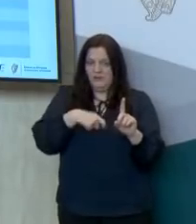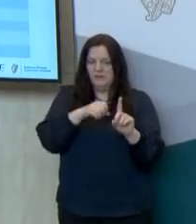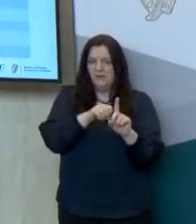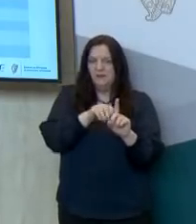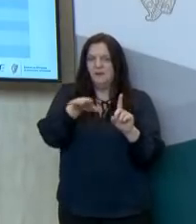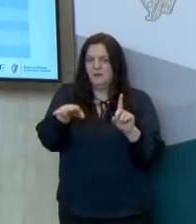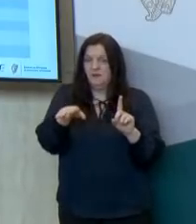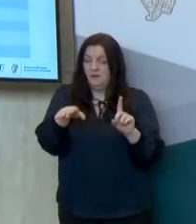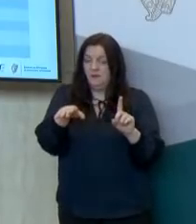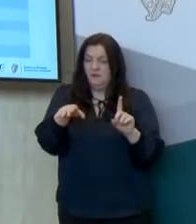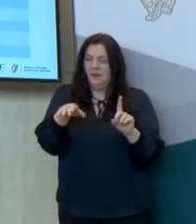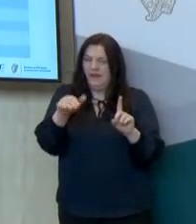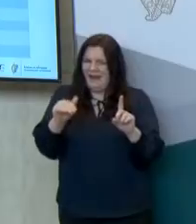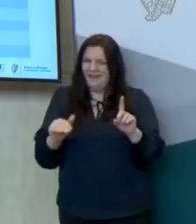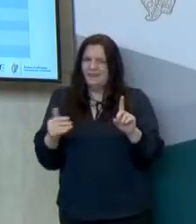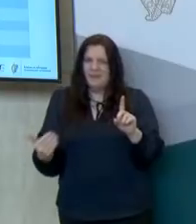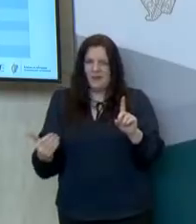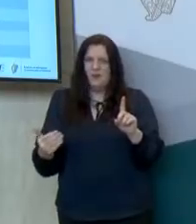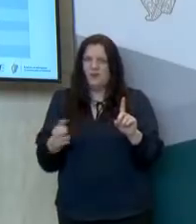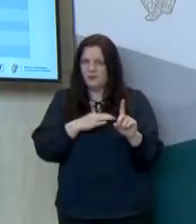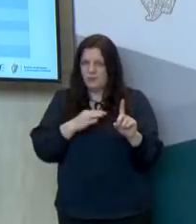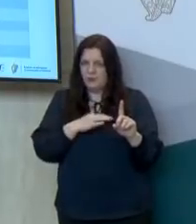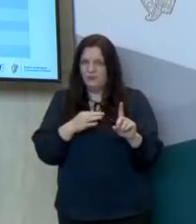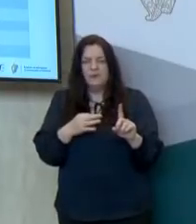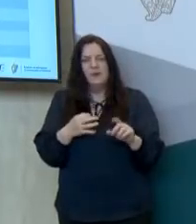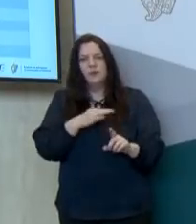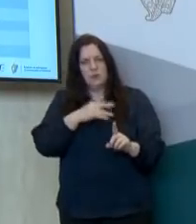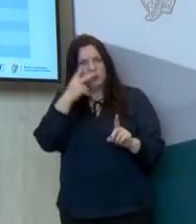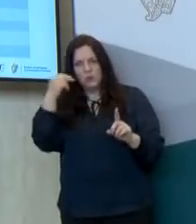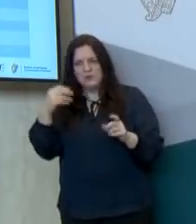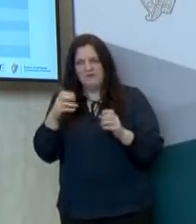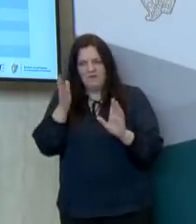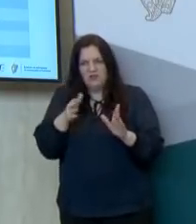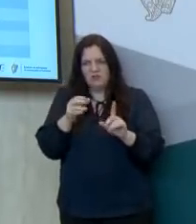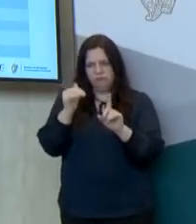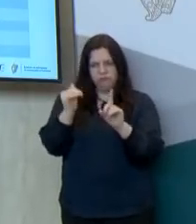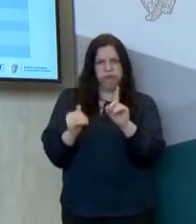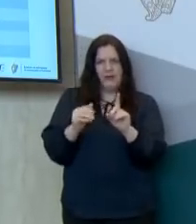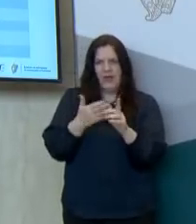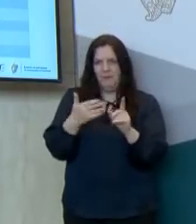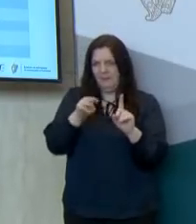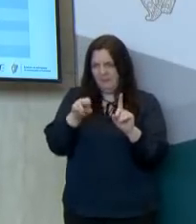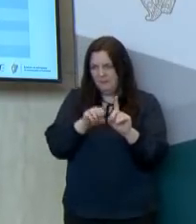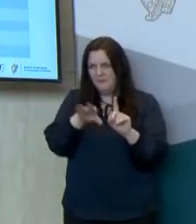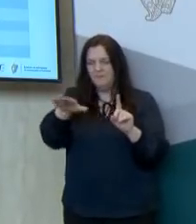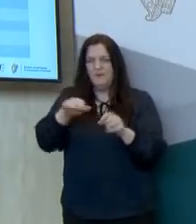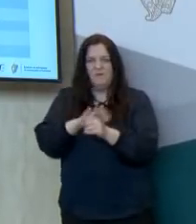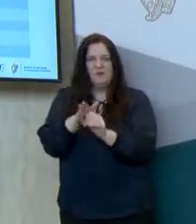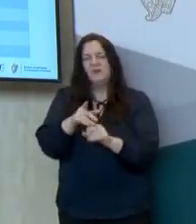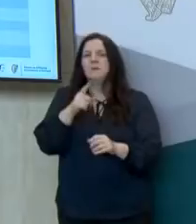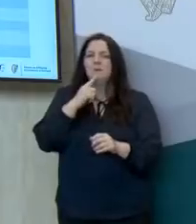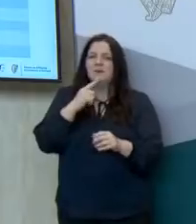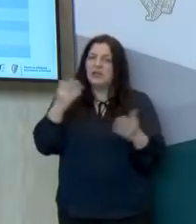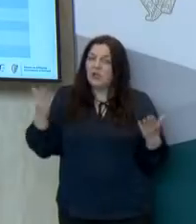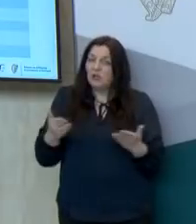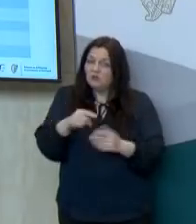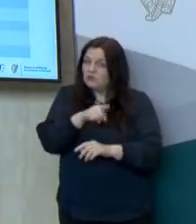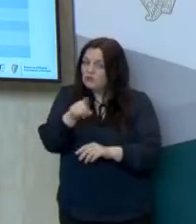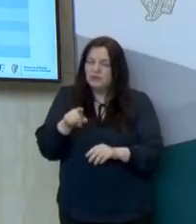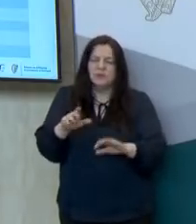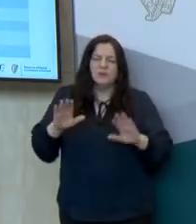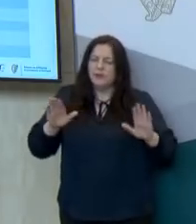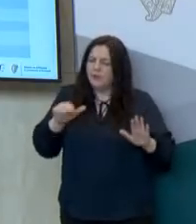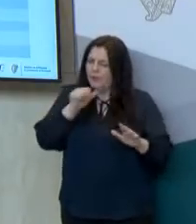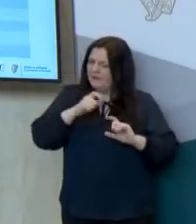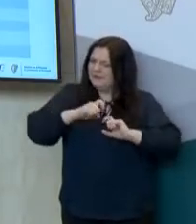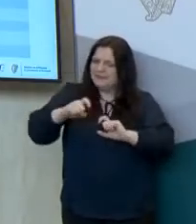good news in that we seem to have reduced transmission of the virus, but it should also start to encouragement. It won't stay that way unless